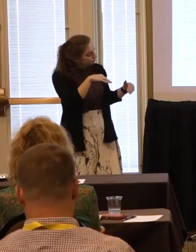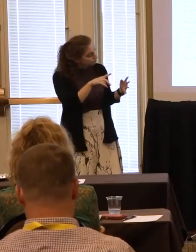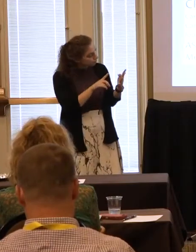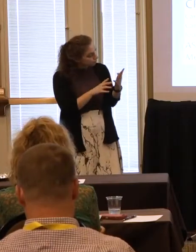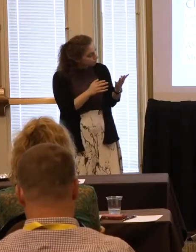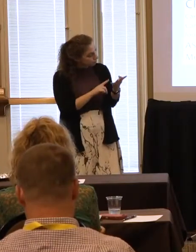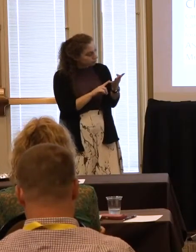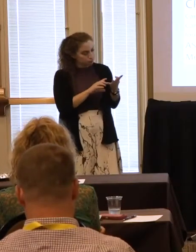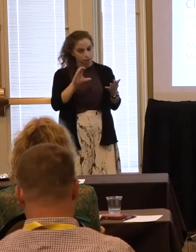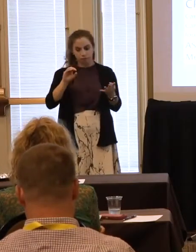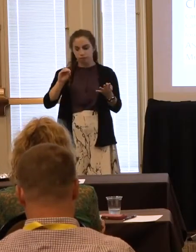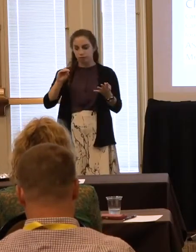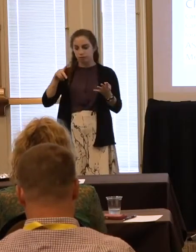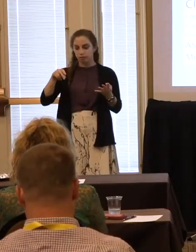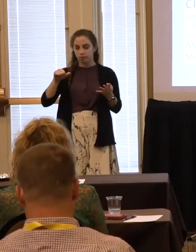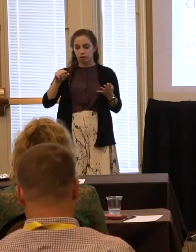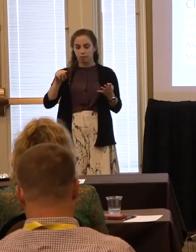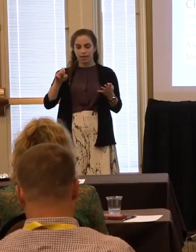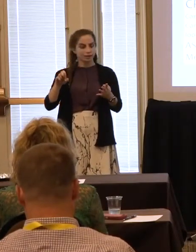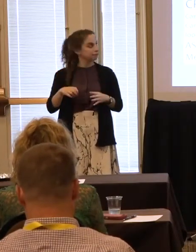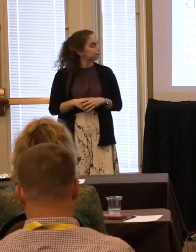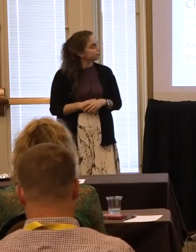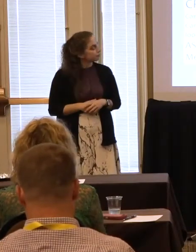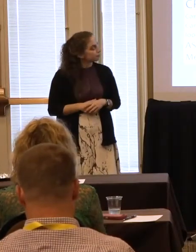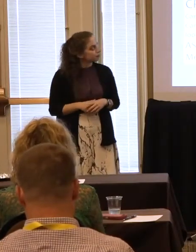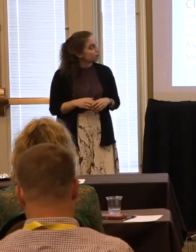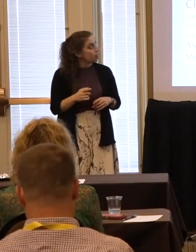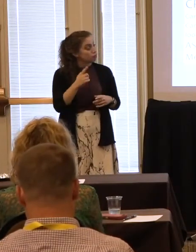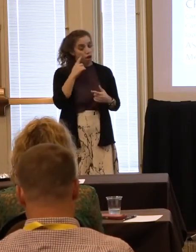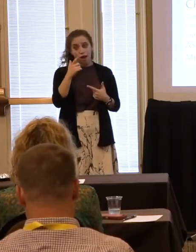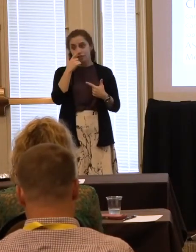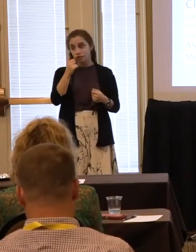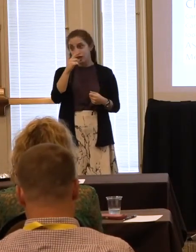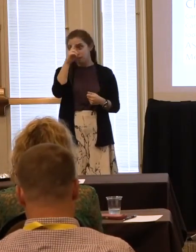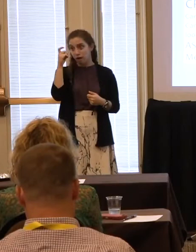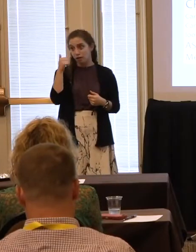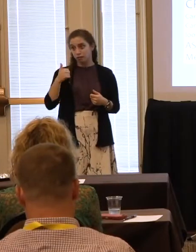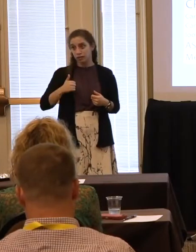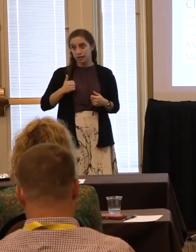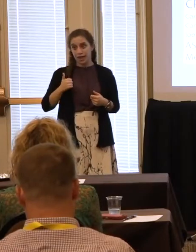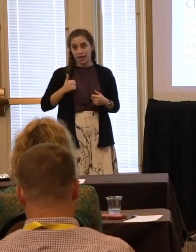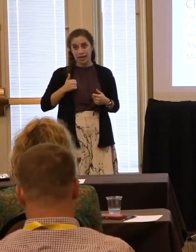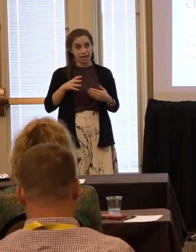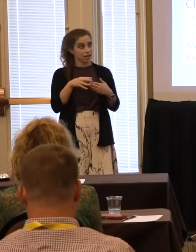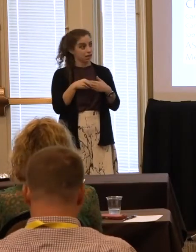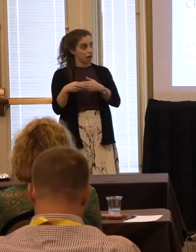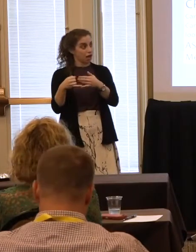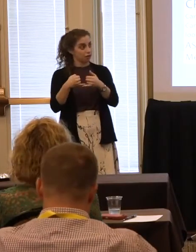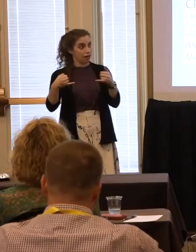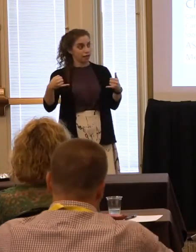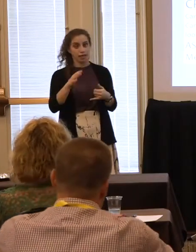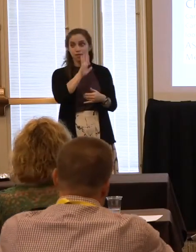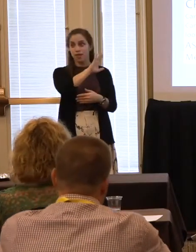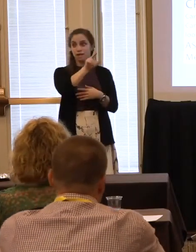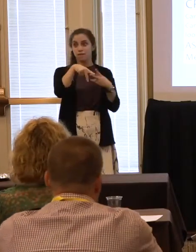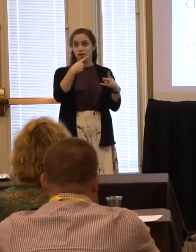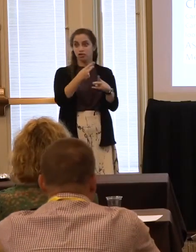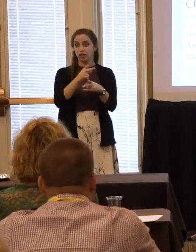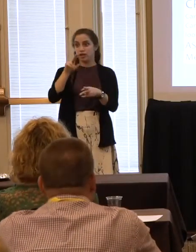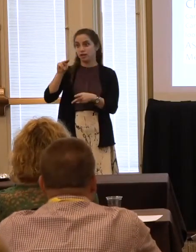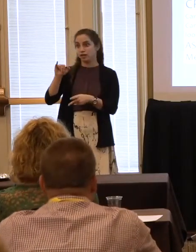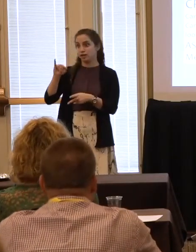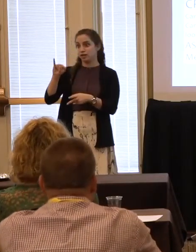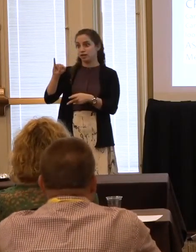practice guidelines. Since I thought this was interesting because the Canadian guidelines, this is their like version of NIDA